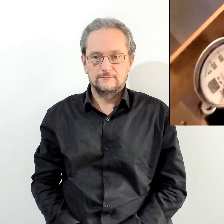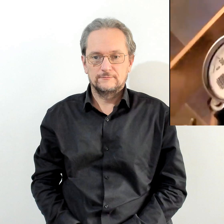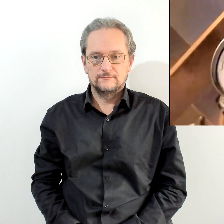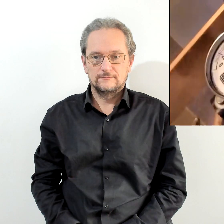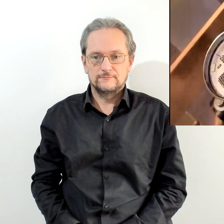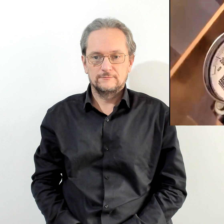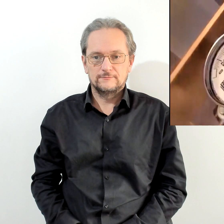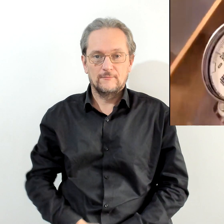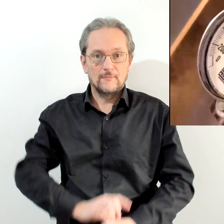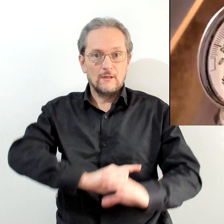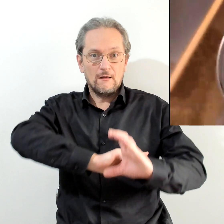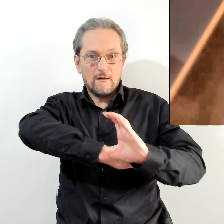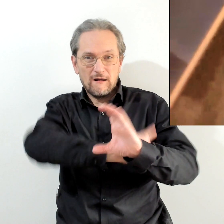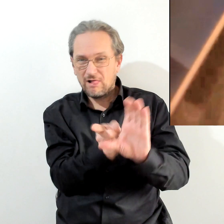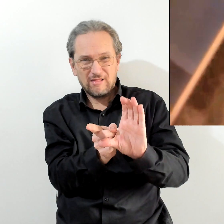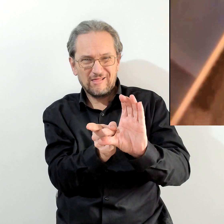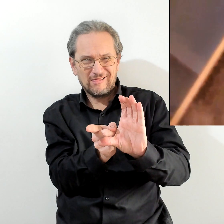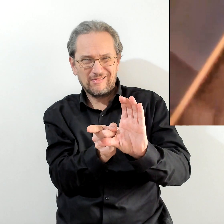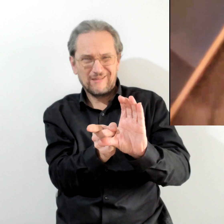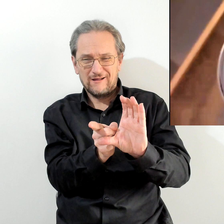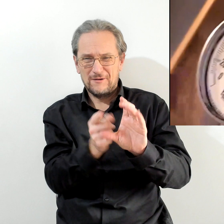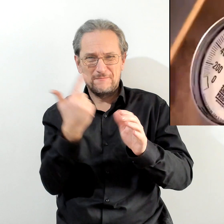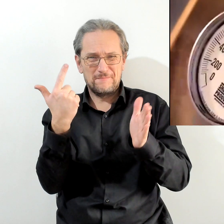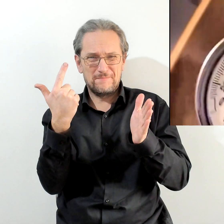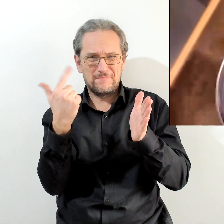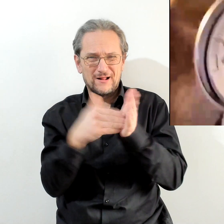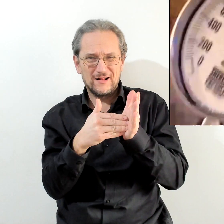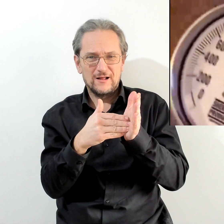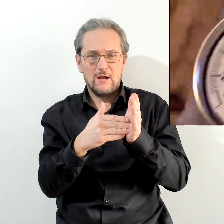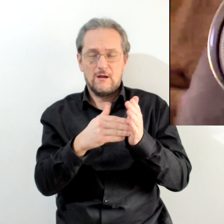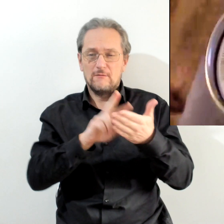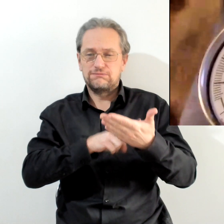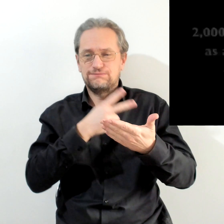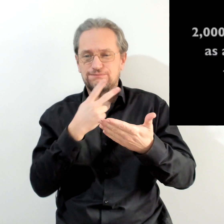1,800. It's past 2,000. Crap. Nope, we're going to... There it goes. This